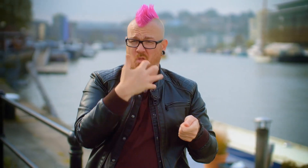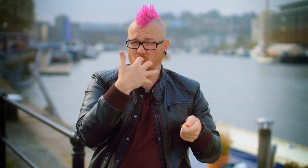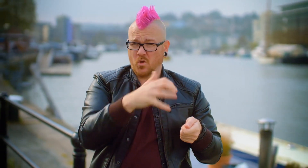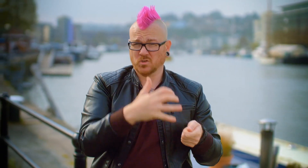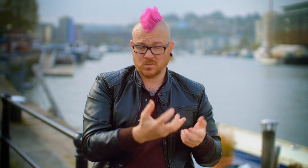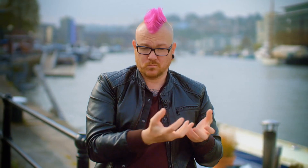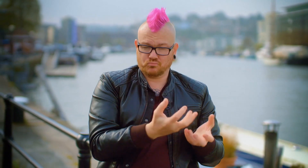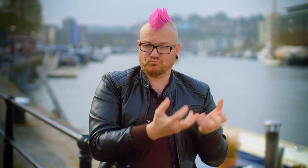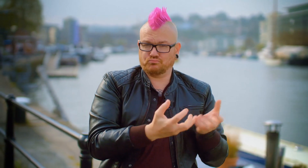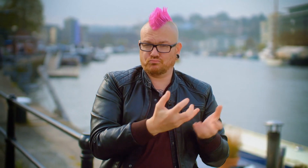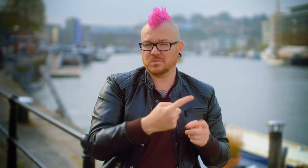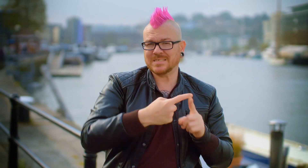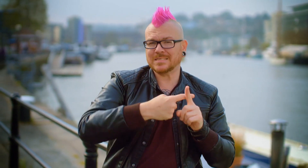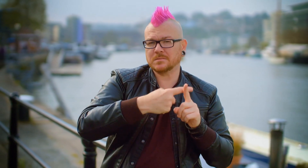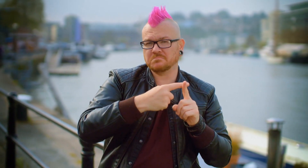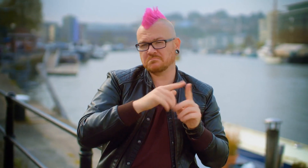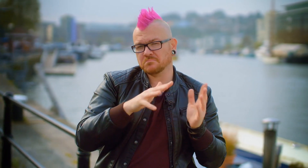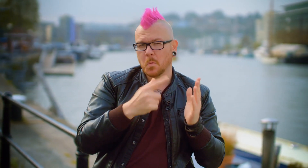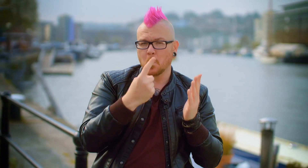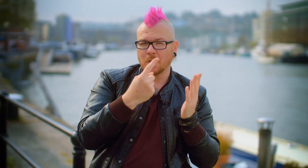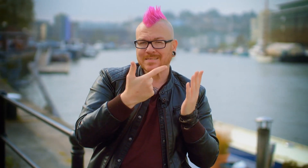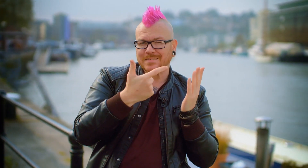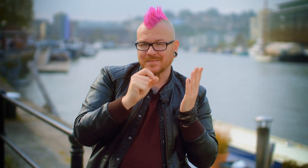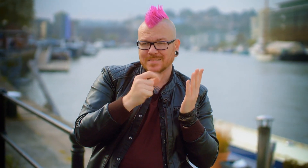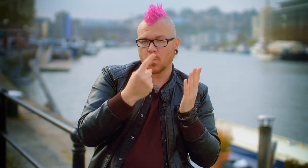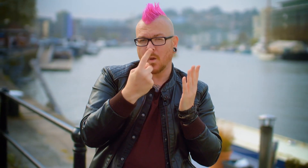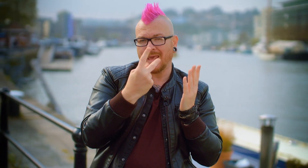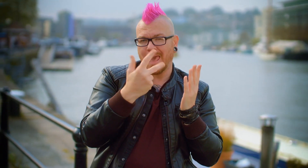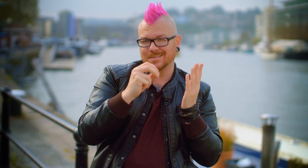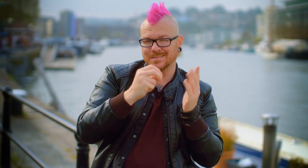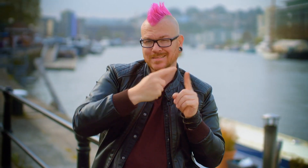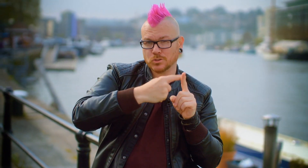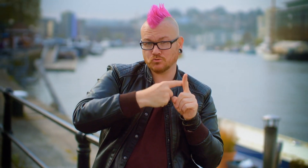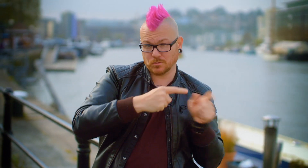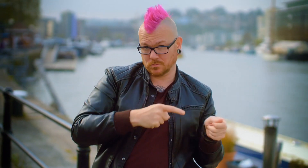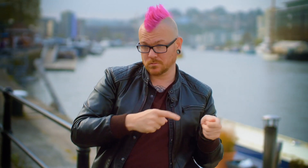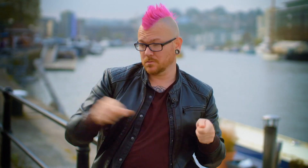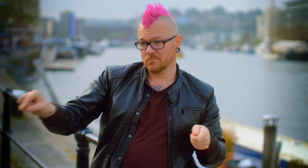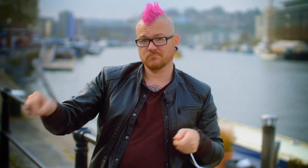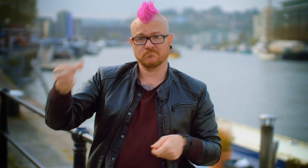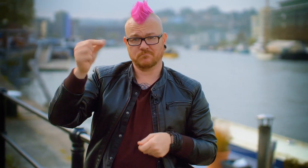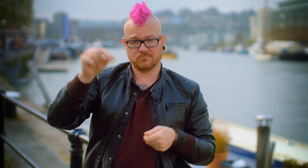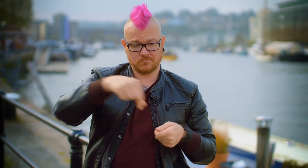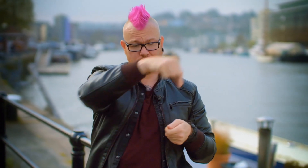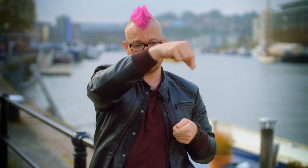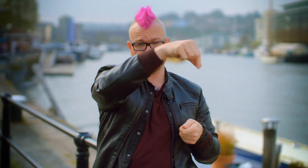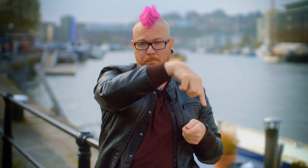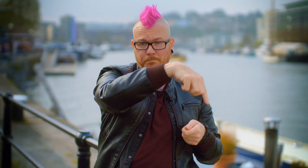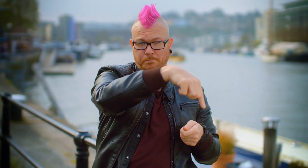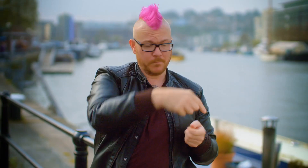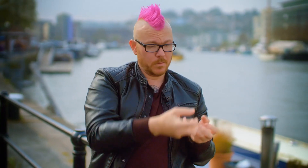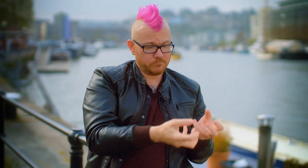Ensure the oil is hot, heated to about 170 to 180 degrees. Drop one in to